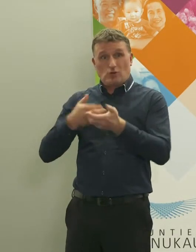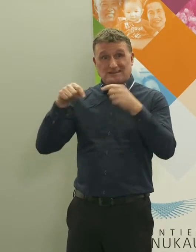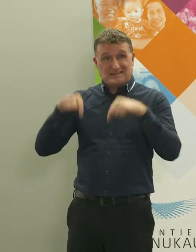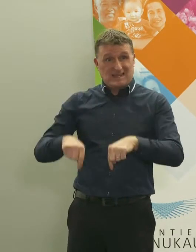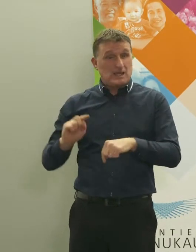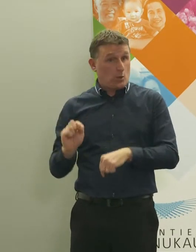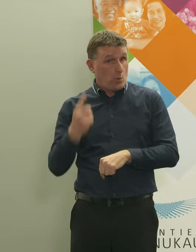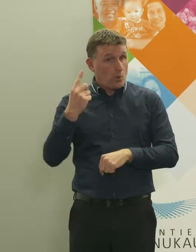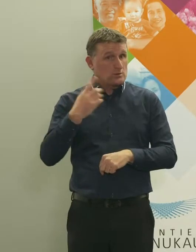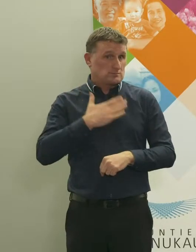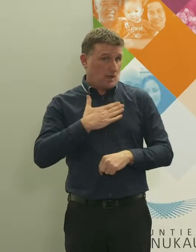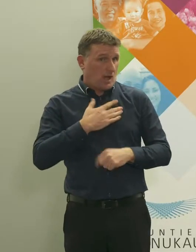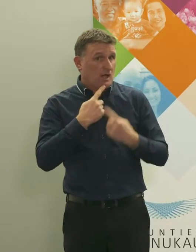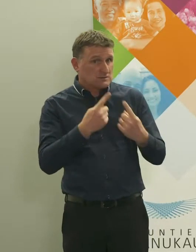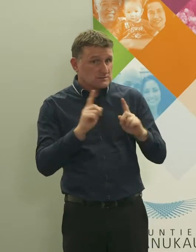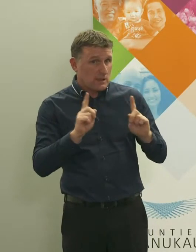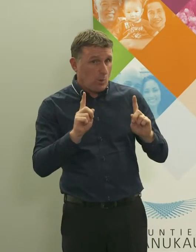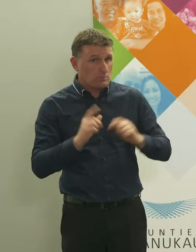mentioned.